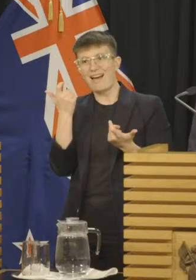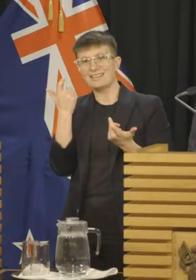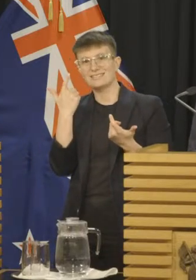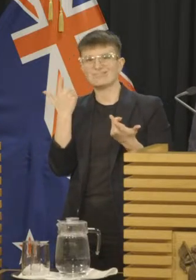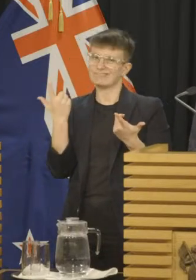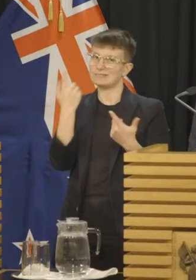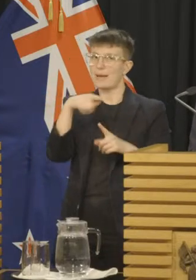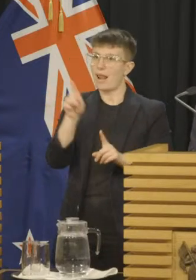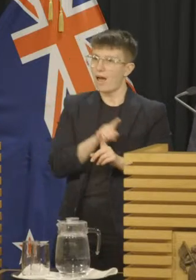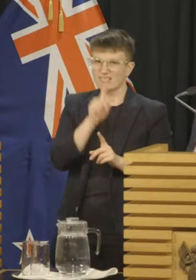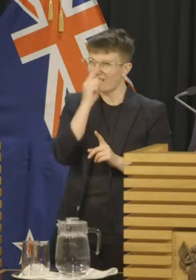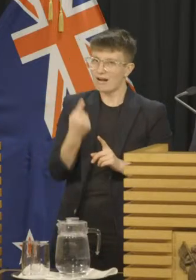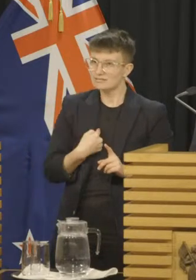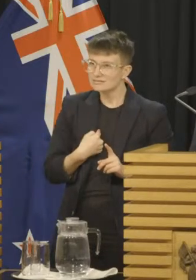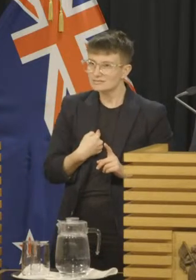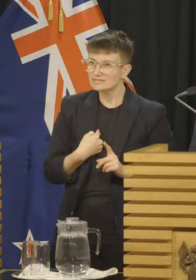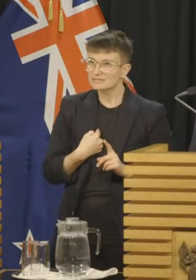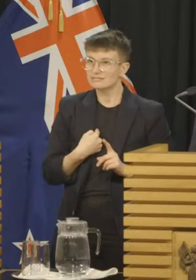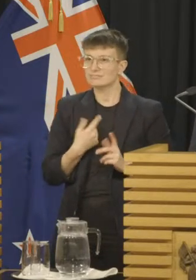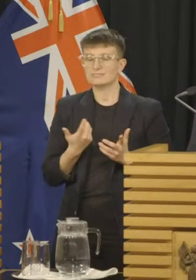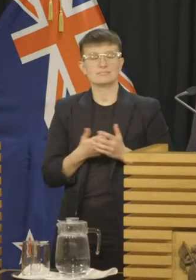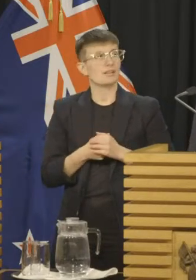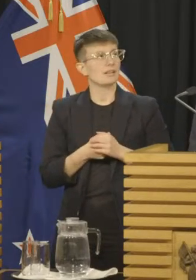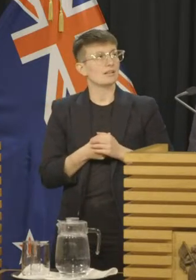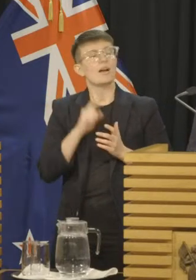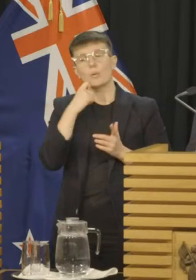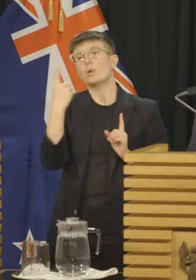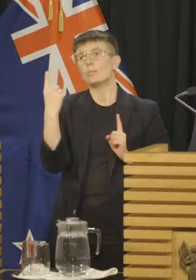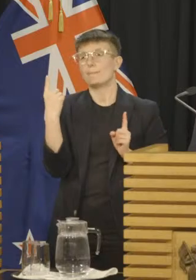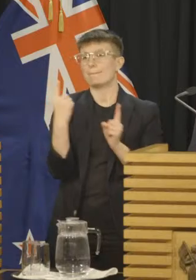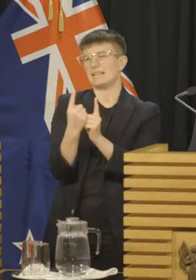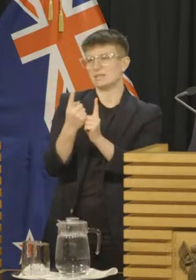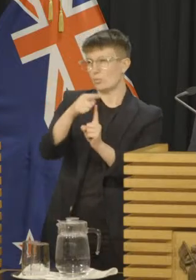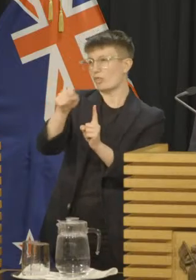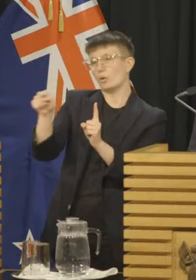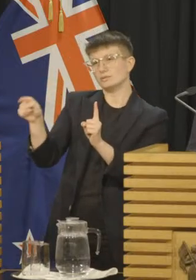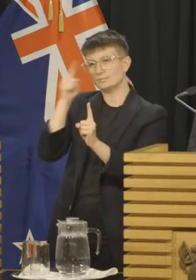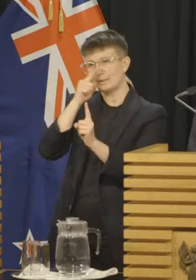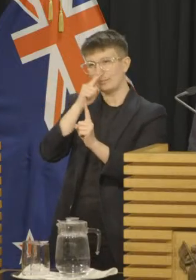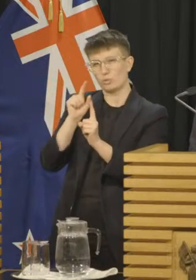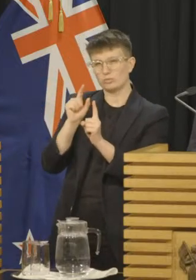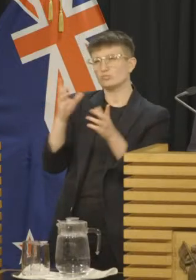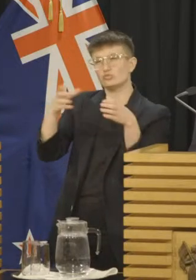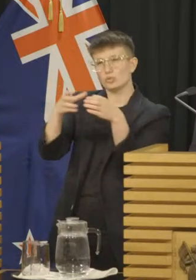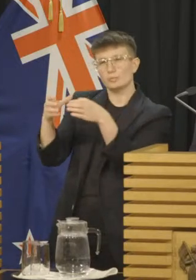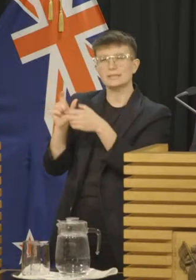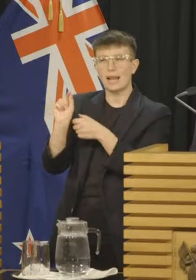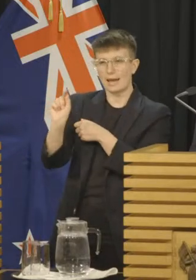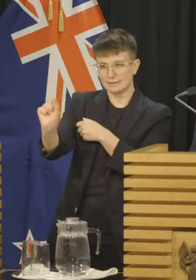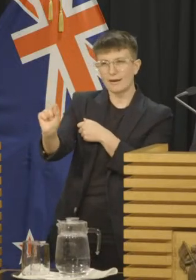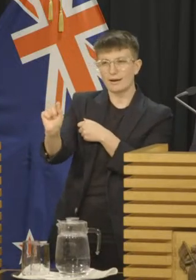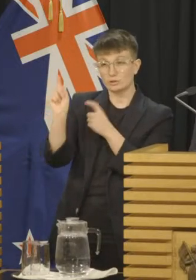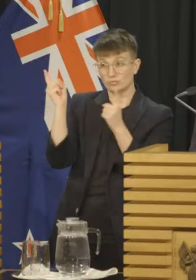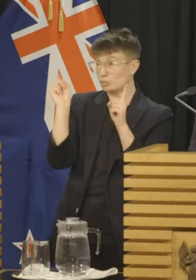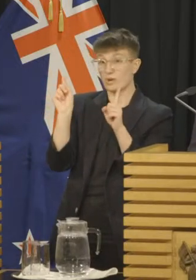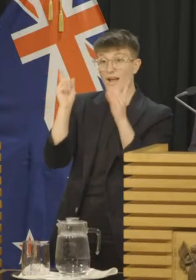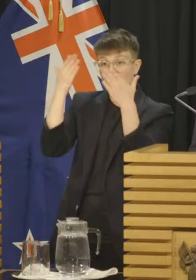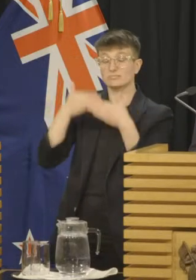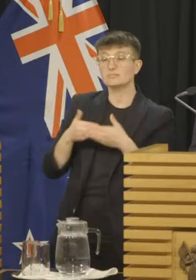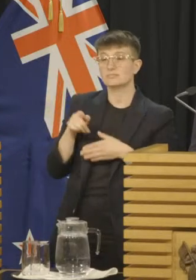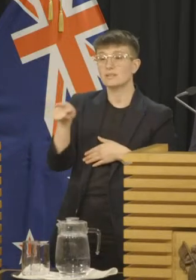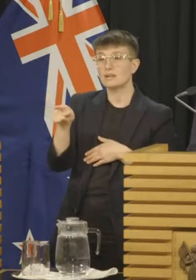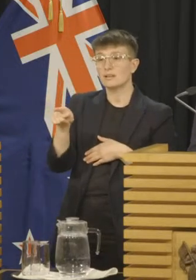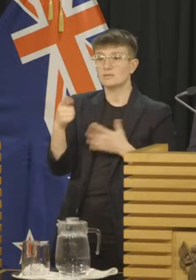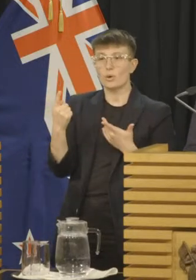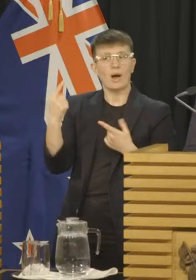detail, more of the process for them, so that they'll know exactly what to expect. So I don't expect that by the end of today anybody